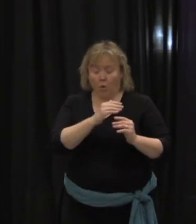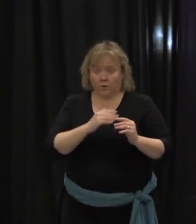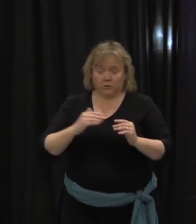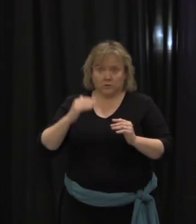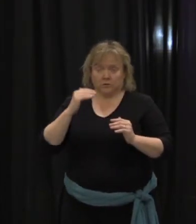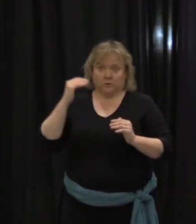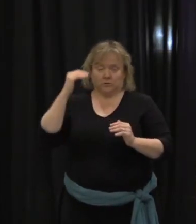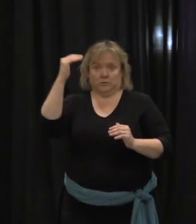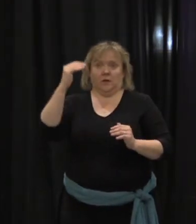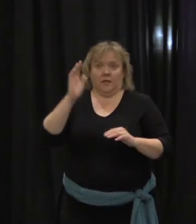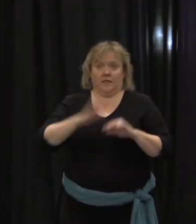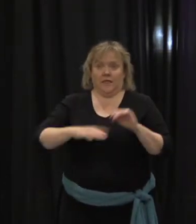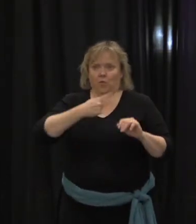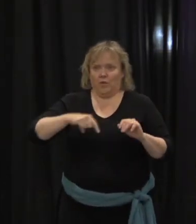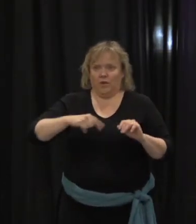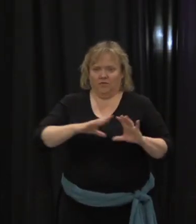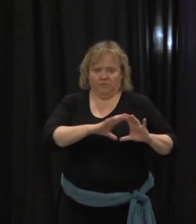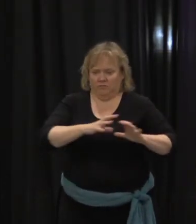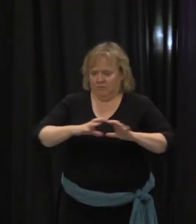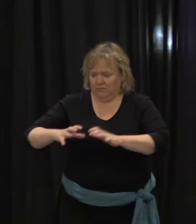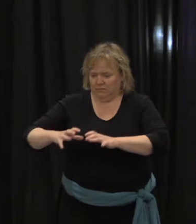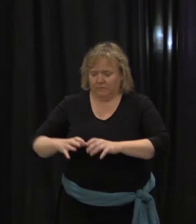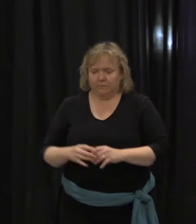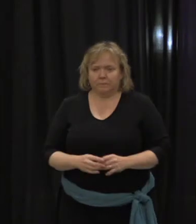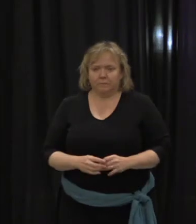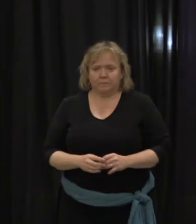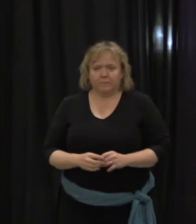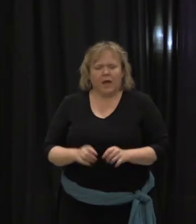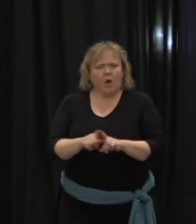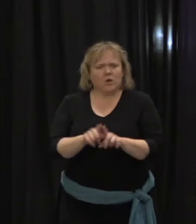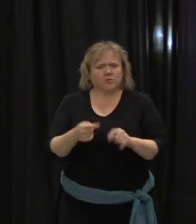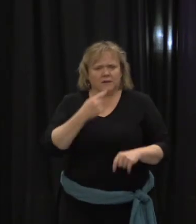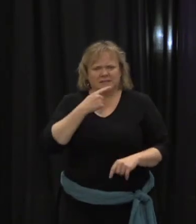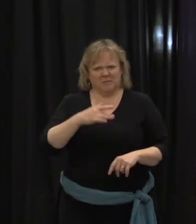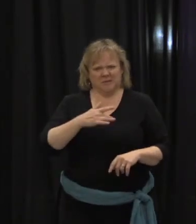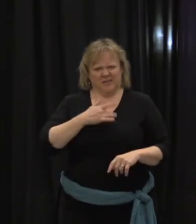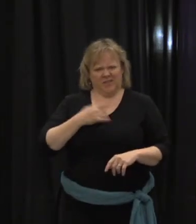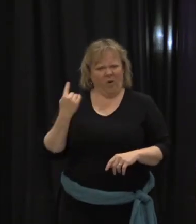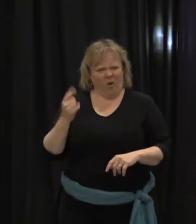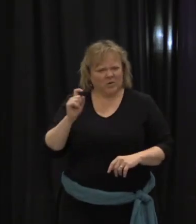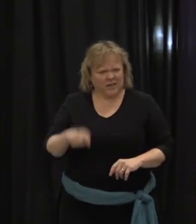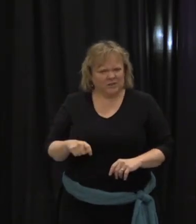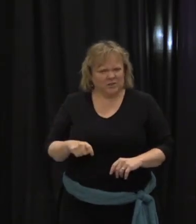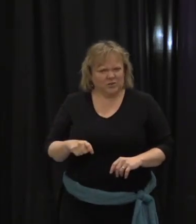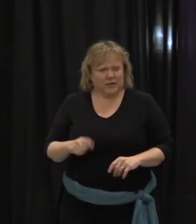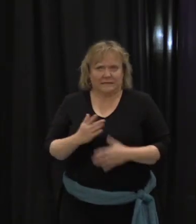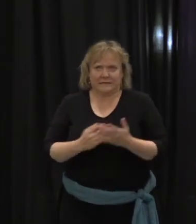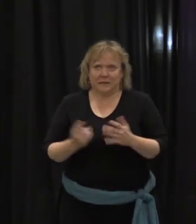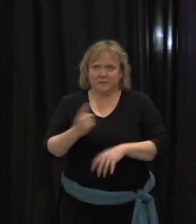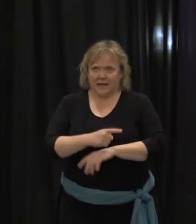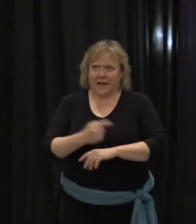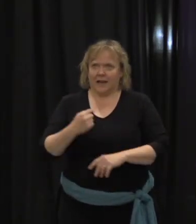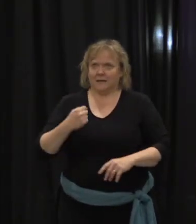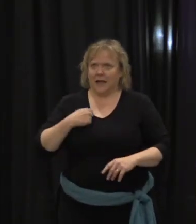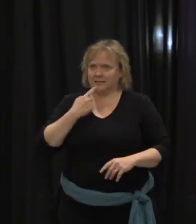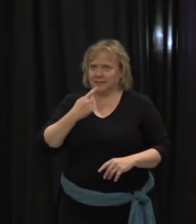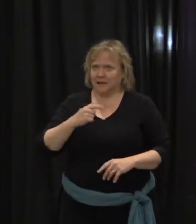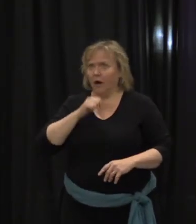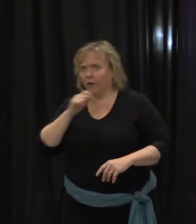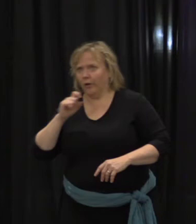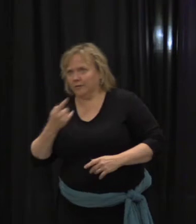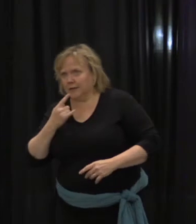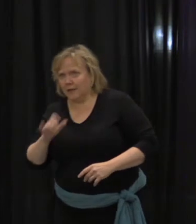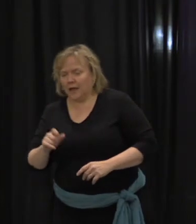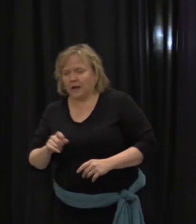be. And I want to say unequivocally, I feel like I always have to say this, and someday I hope I don't have to say it, and hope that we are in